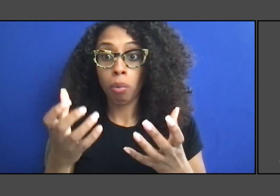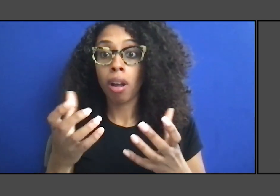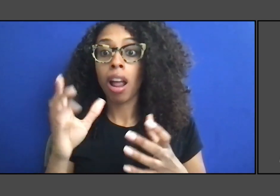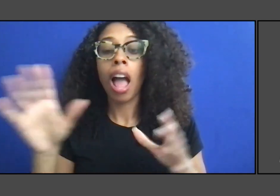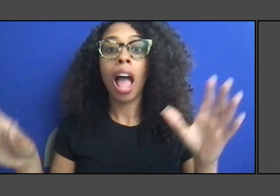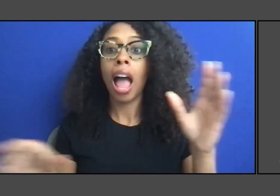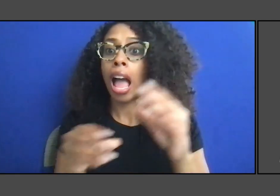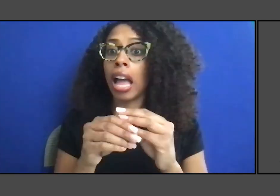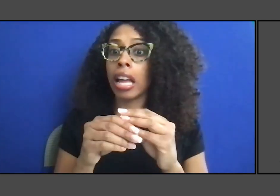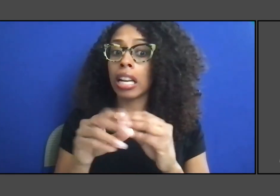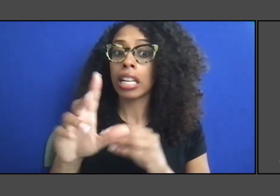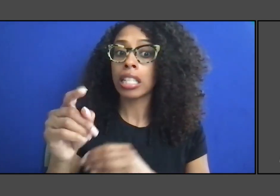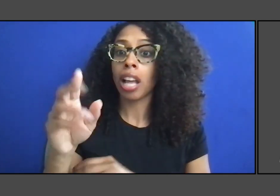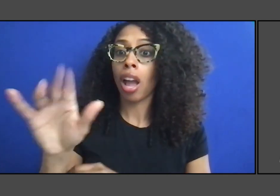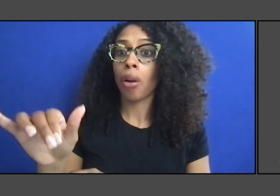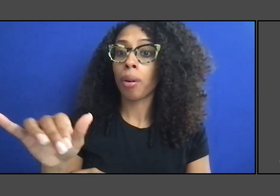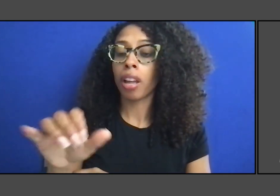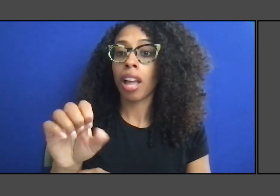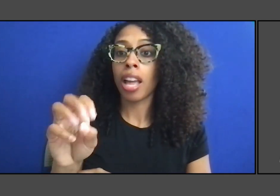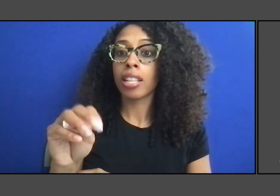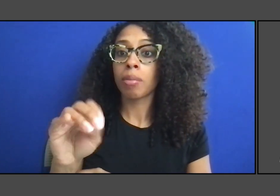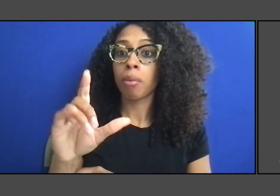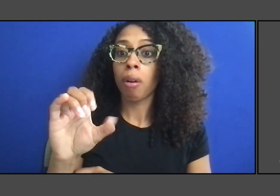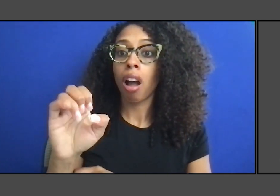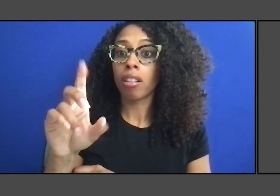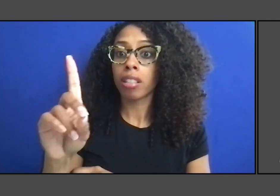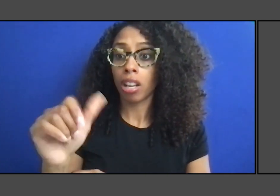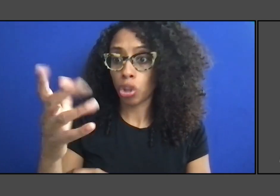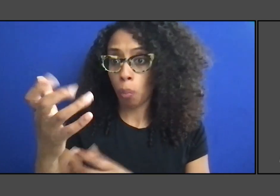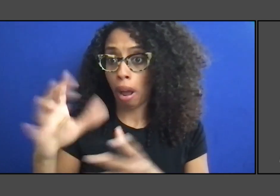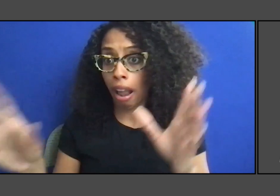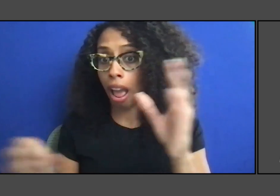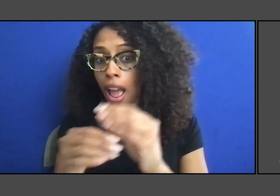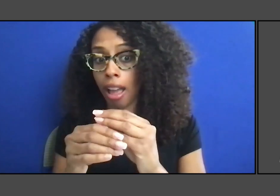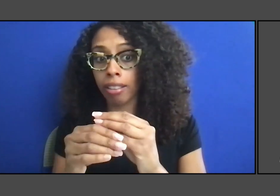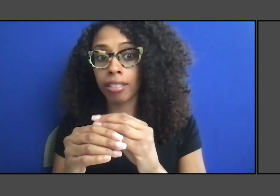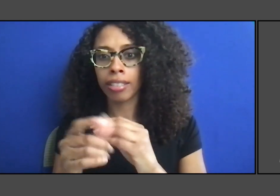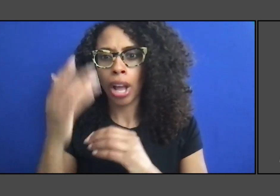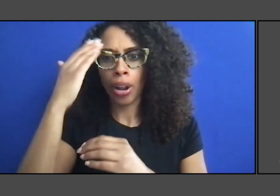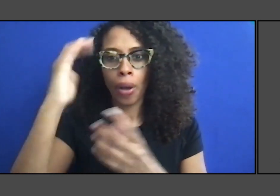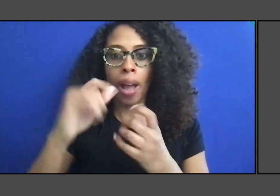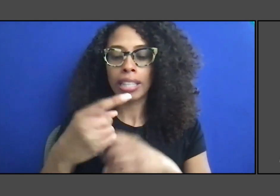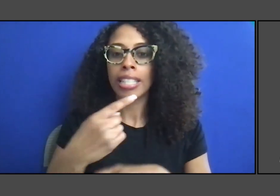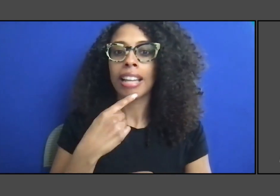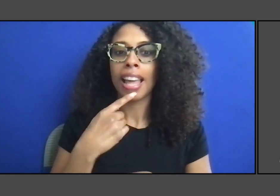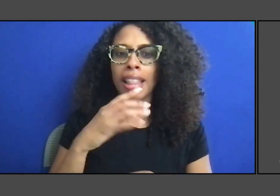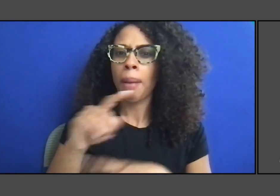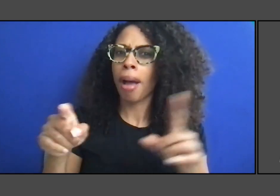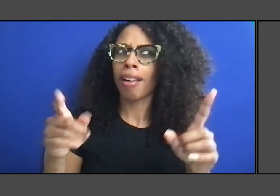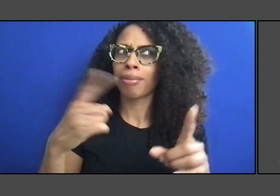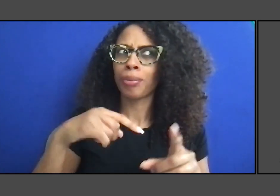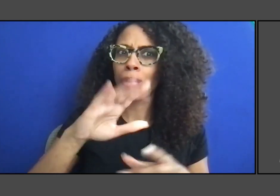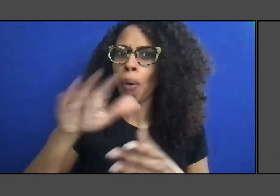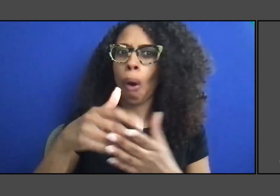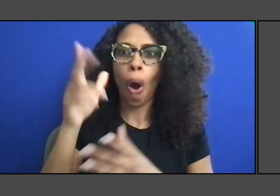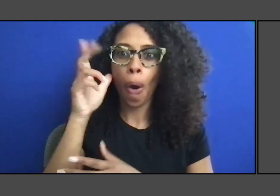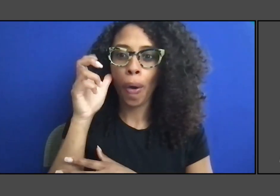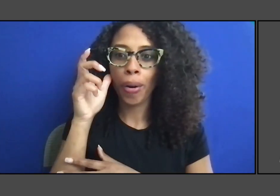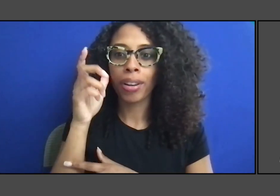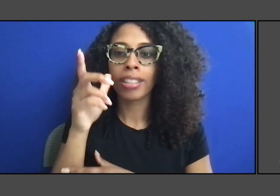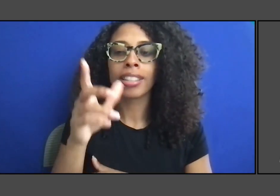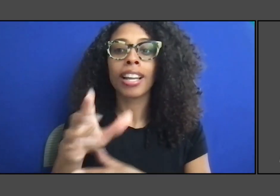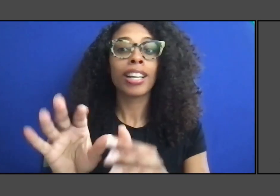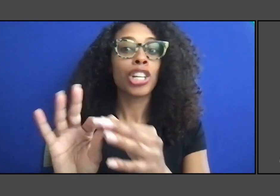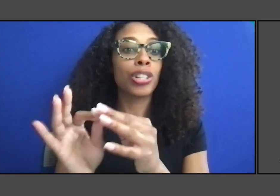Not me, Farah. I mean, I She know how said a she said lot. it, We all heard it. A mic drop emoji.